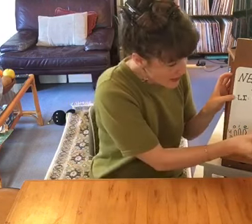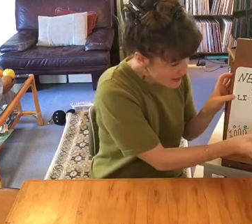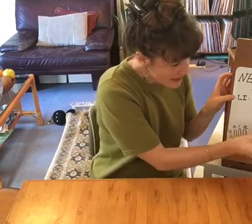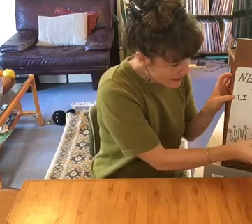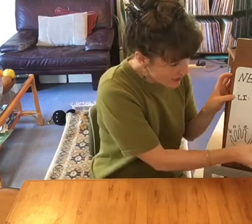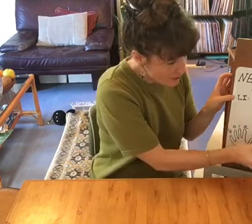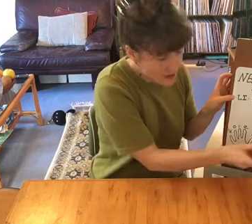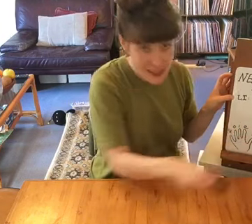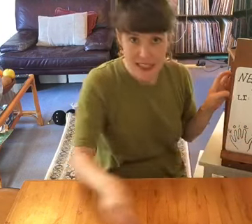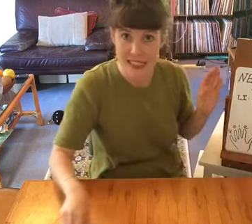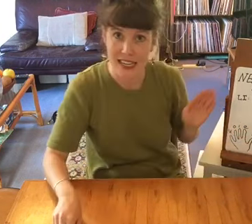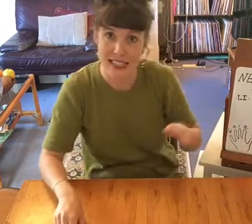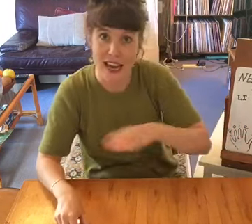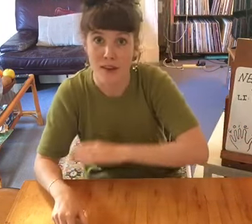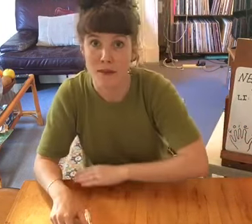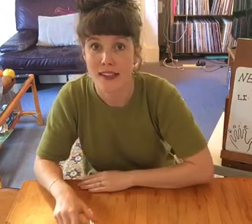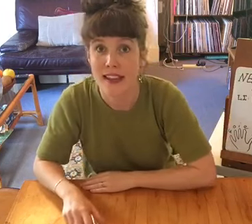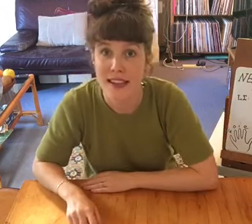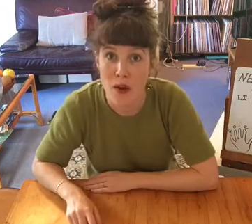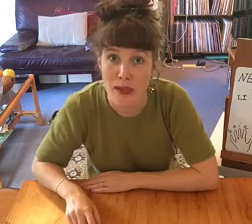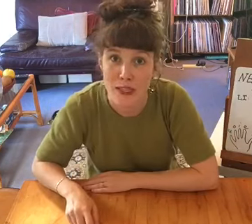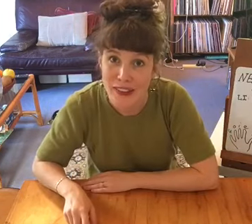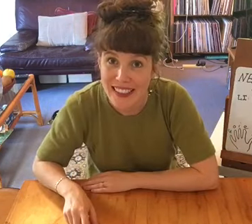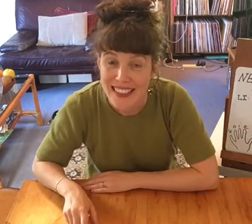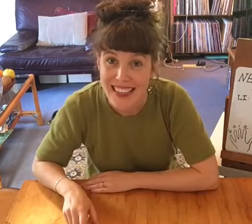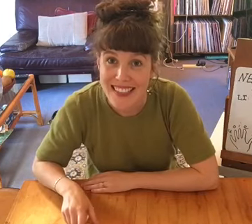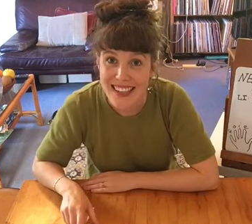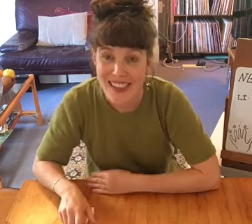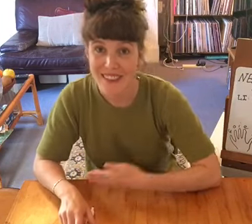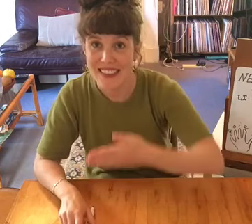a little stick down because that's how we do it in sign language.